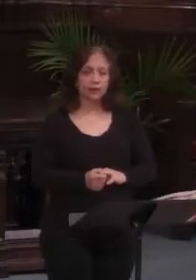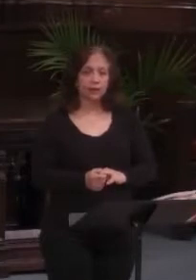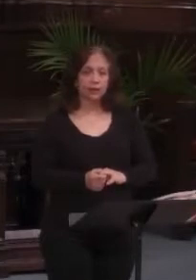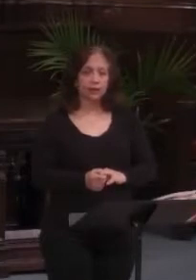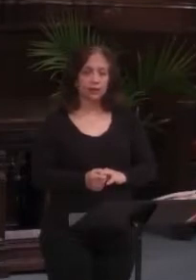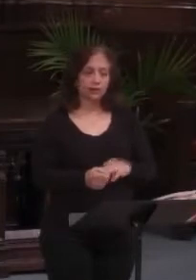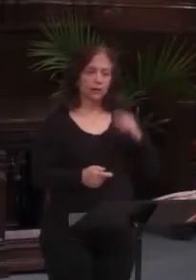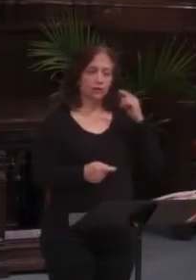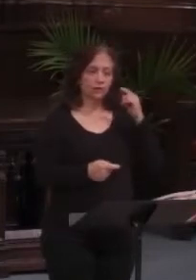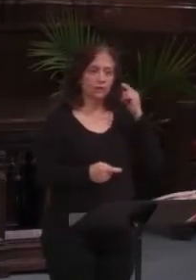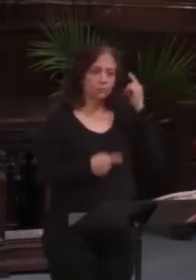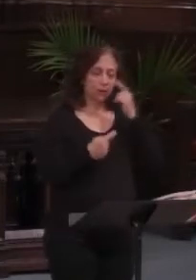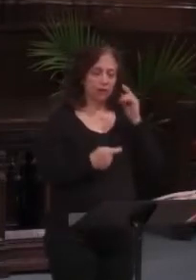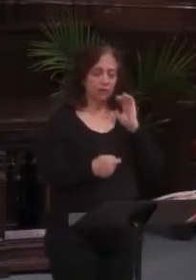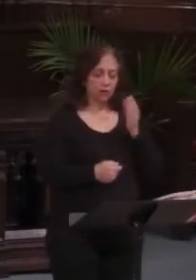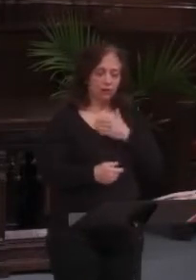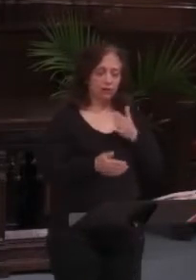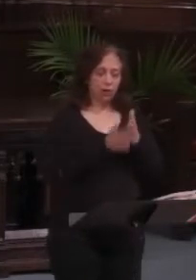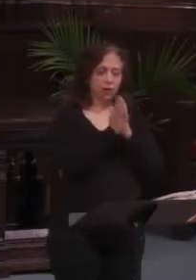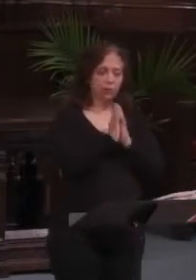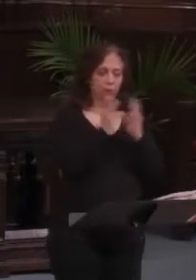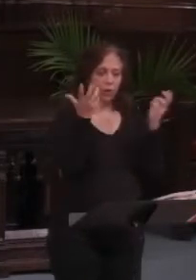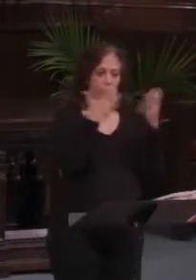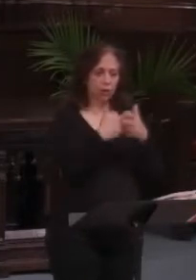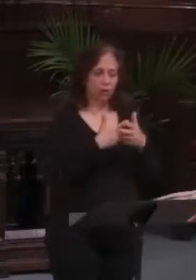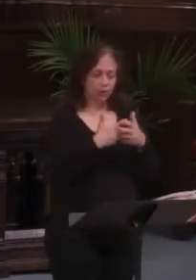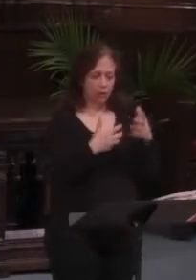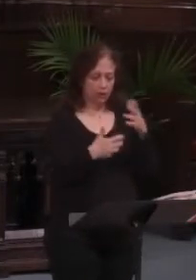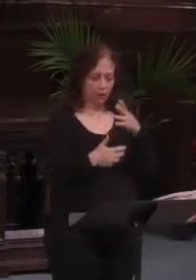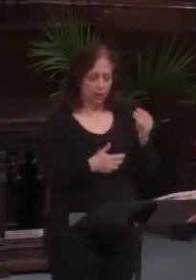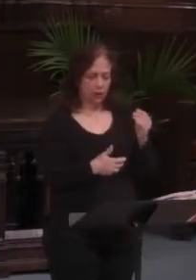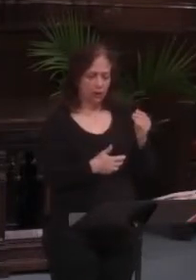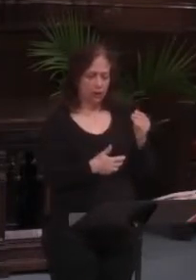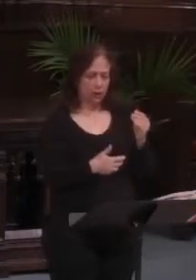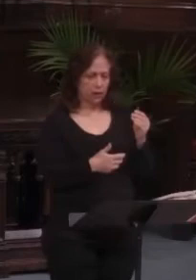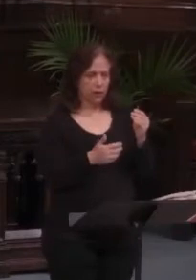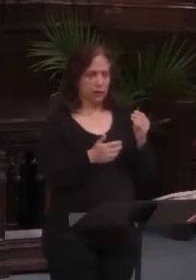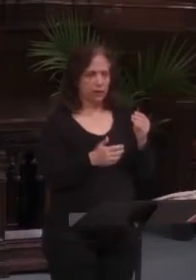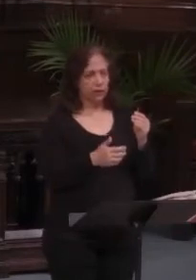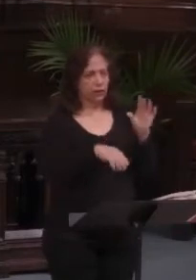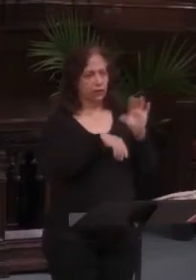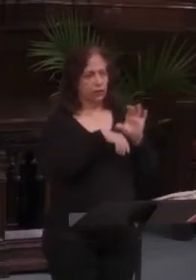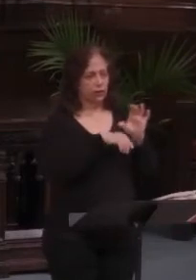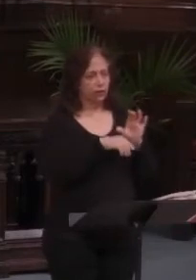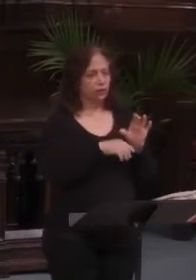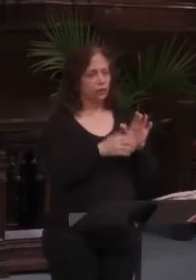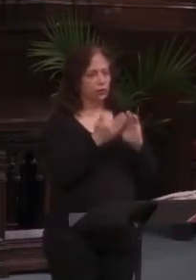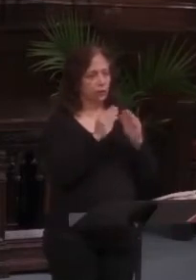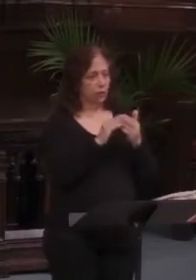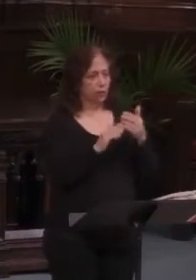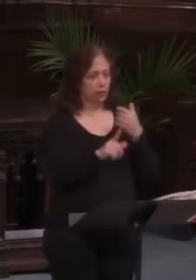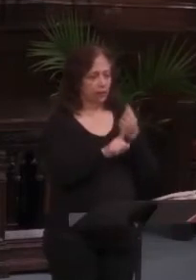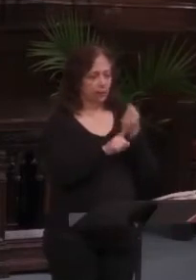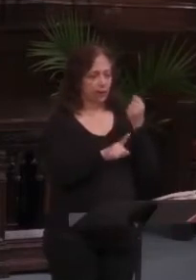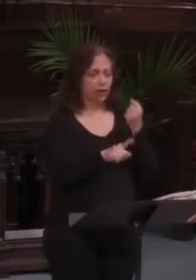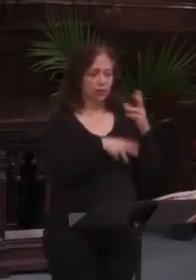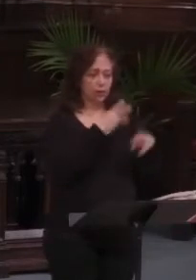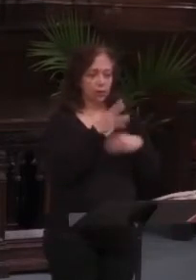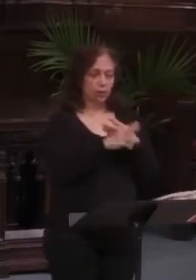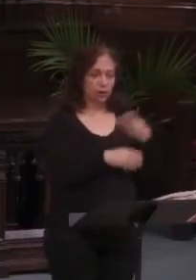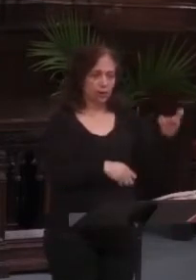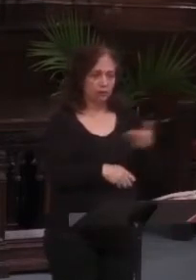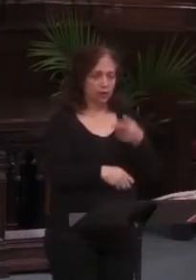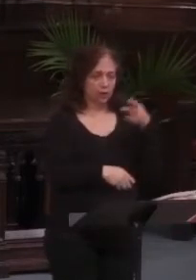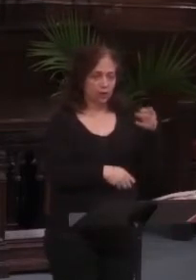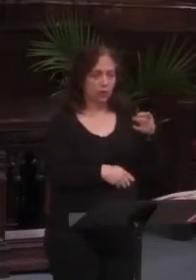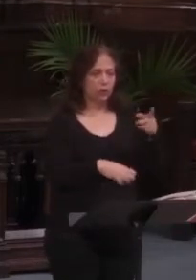Mindful of our critical partnerships and the positive impact that this church community has had on the world, I invite you to take